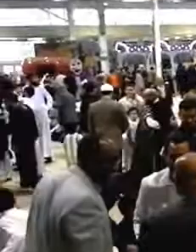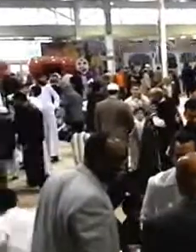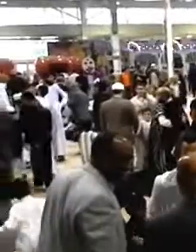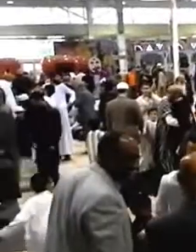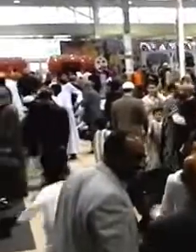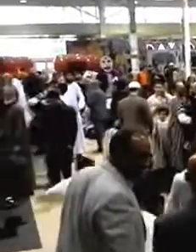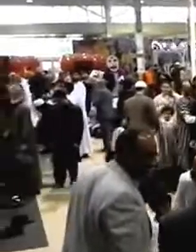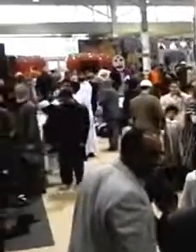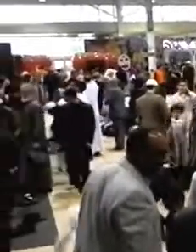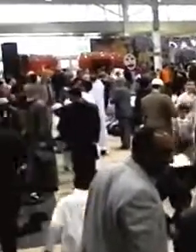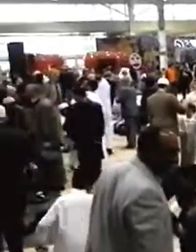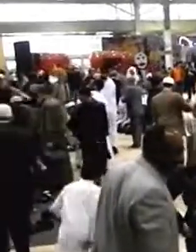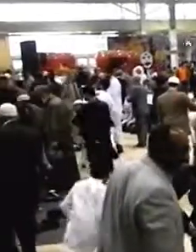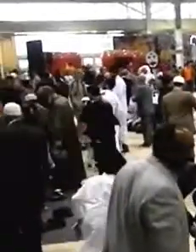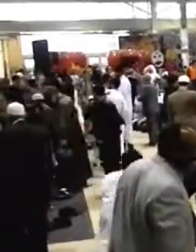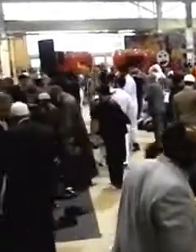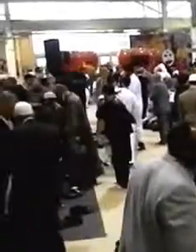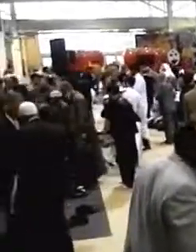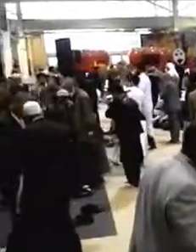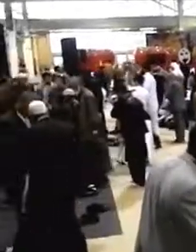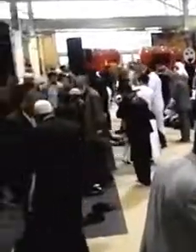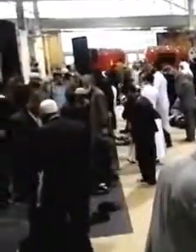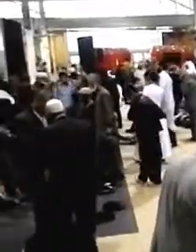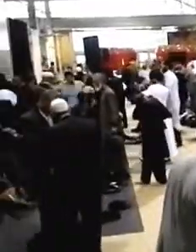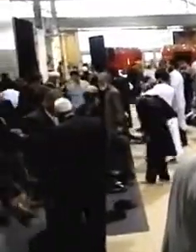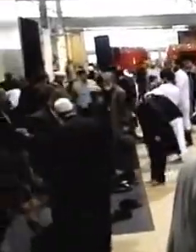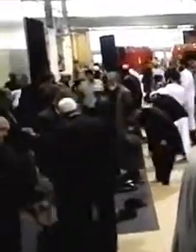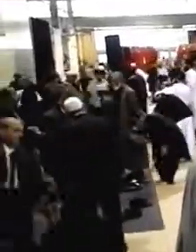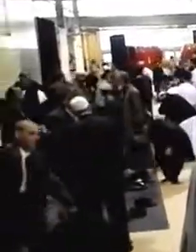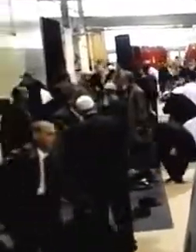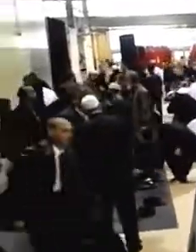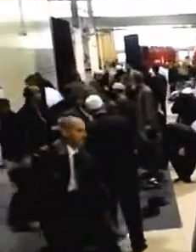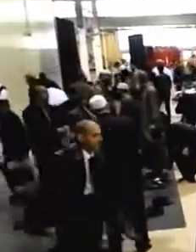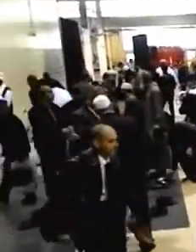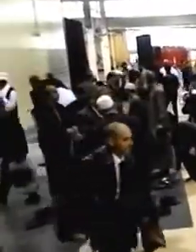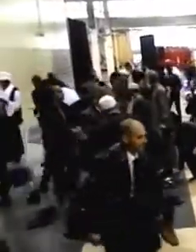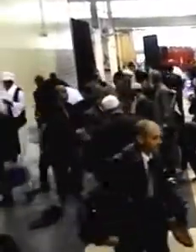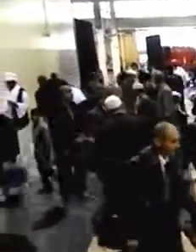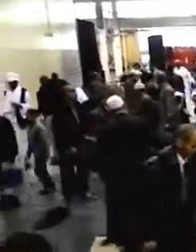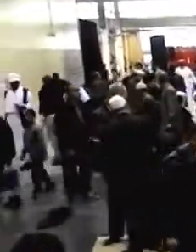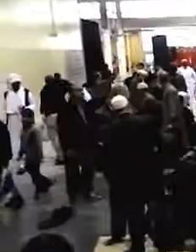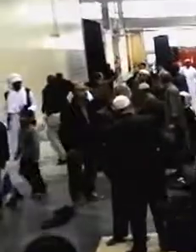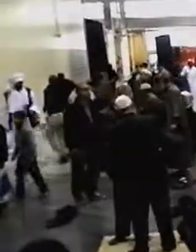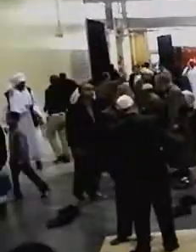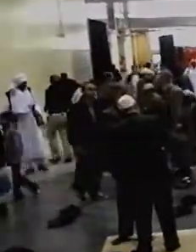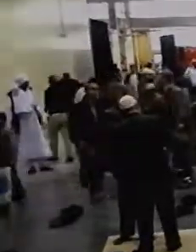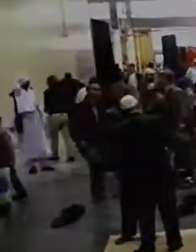Thank you.